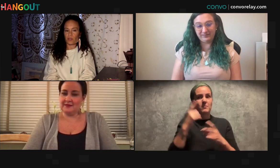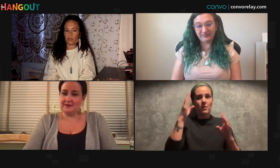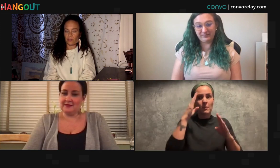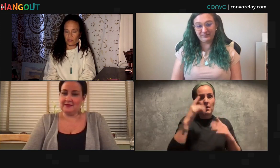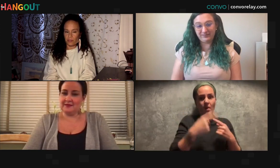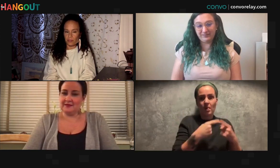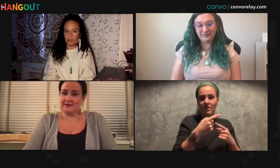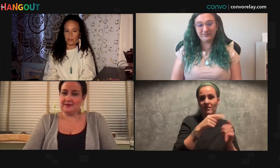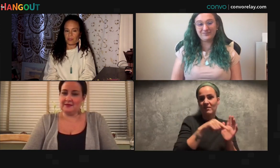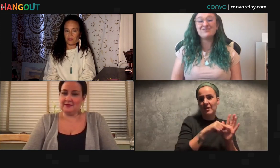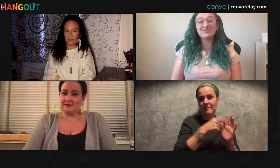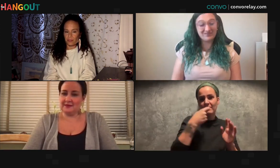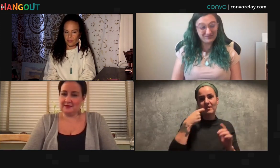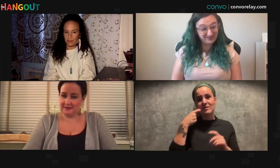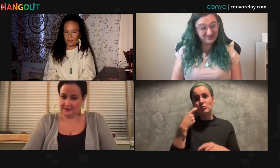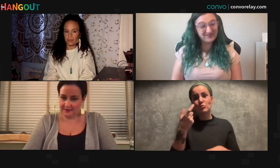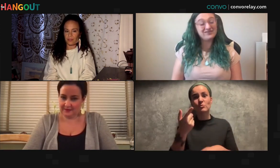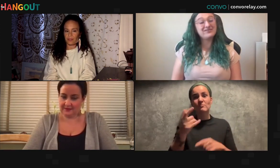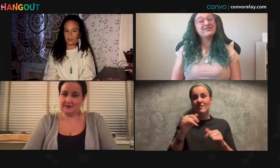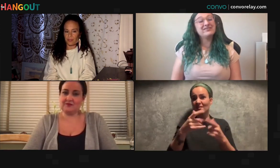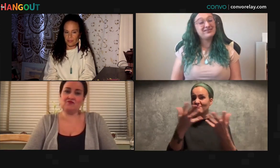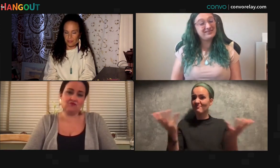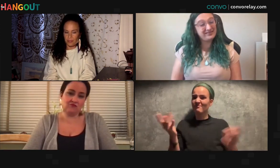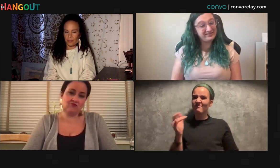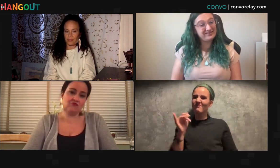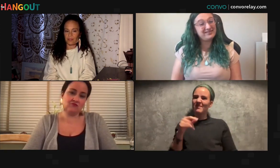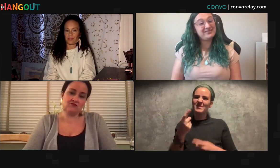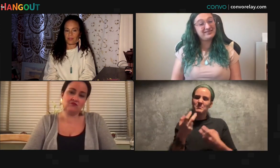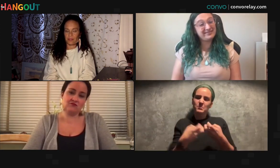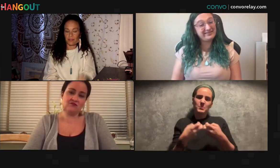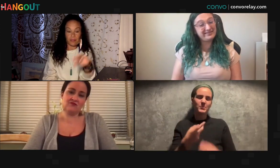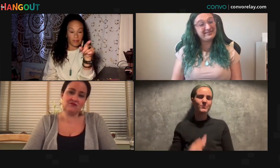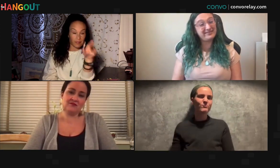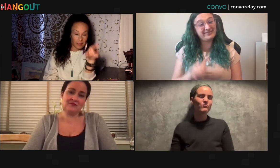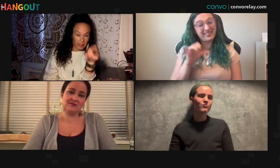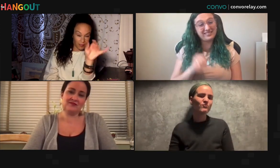Fears and negative energy will dissipate.